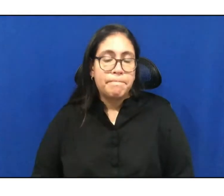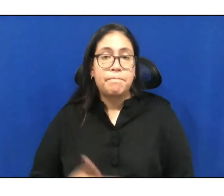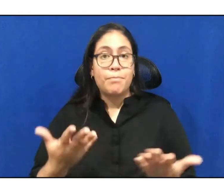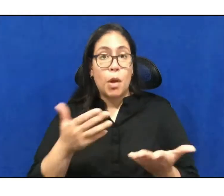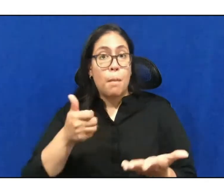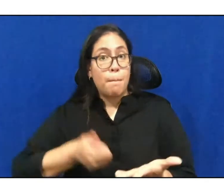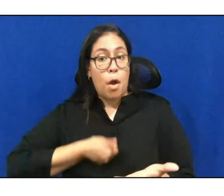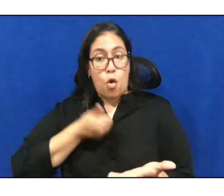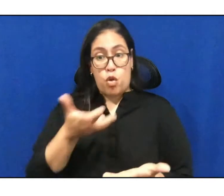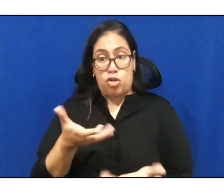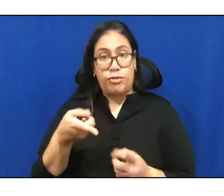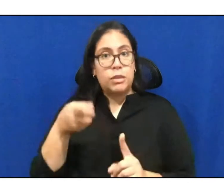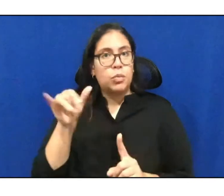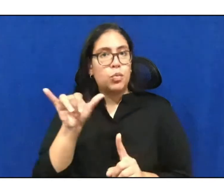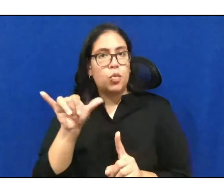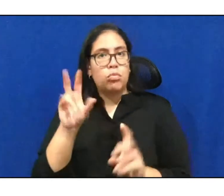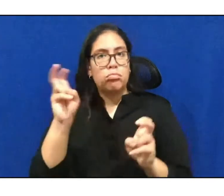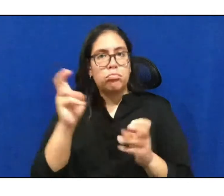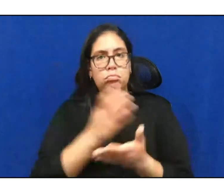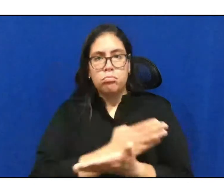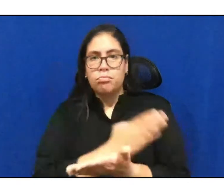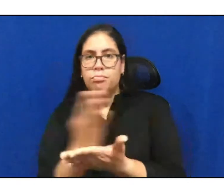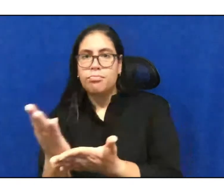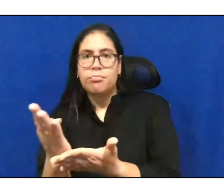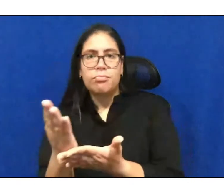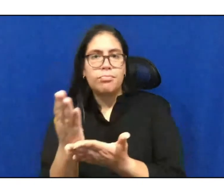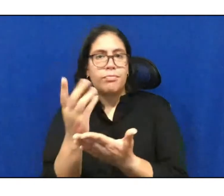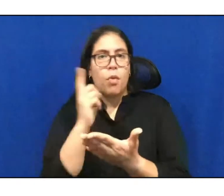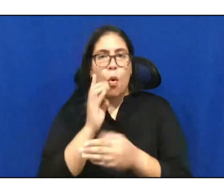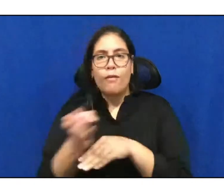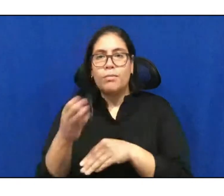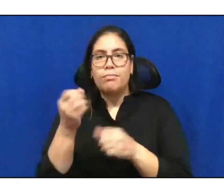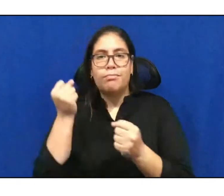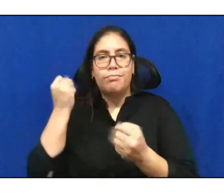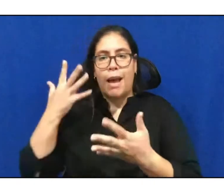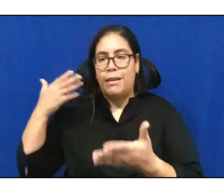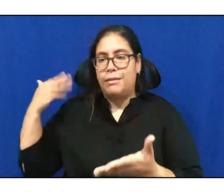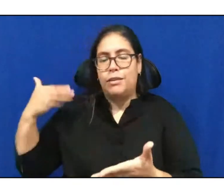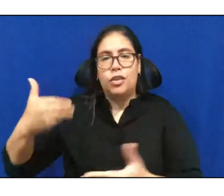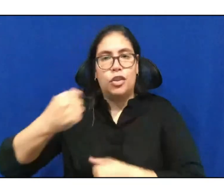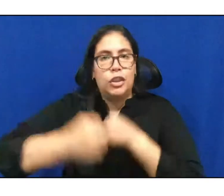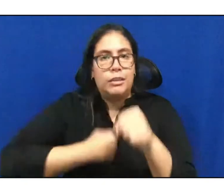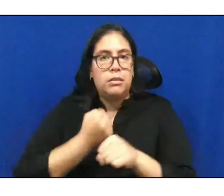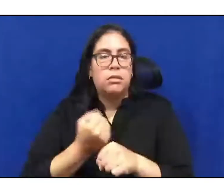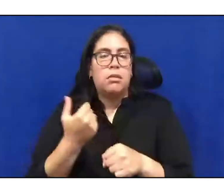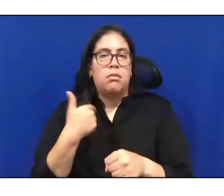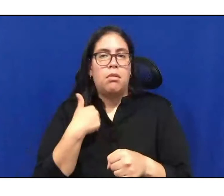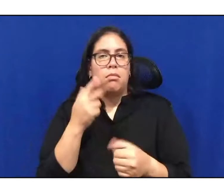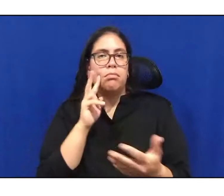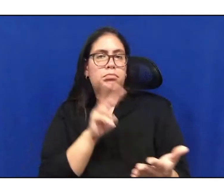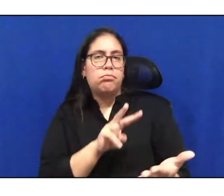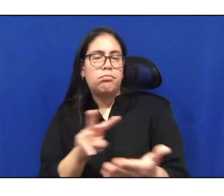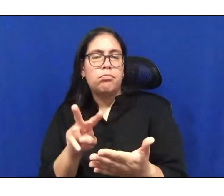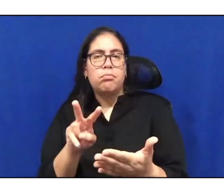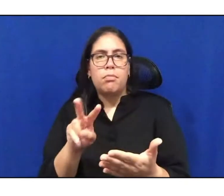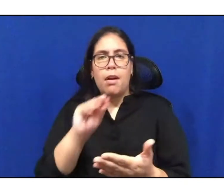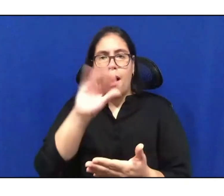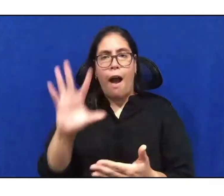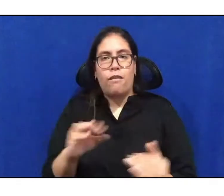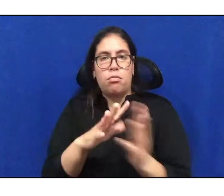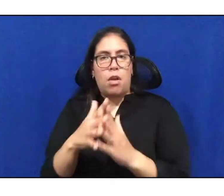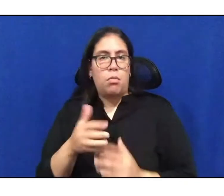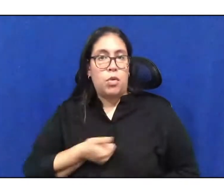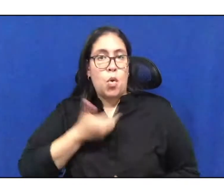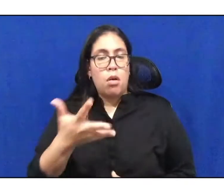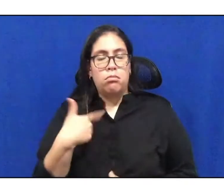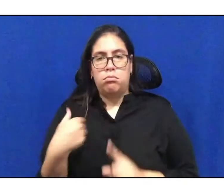the centuries. And for me, I recently edited an anthology of African American poetry, and I was struck doing it how from the beginning